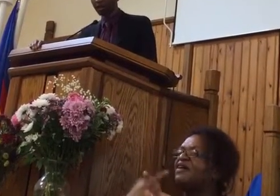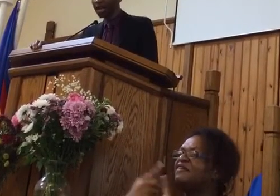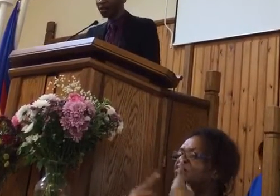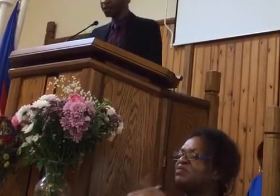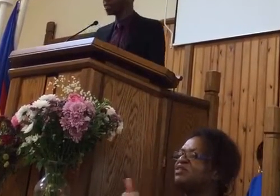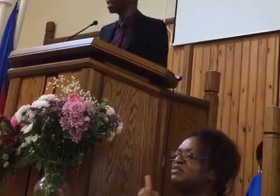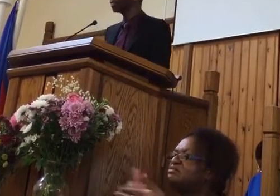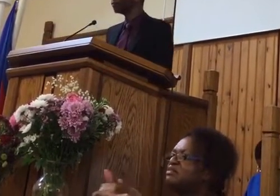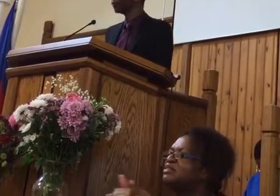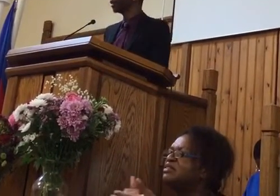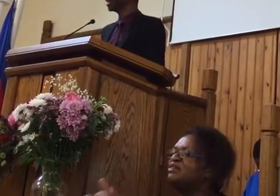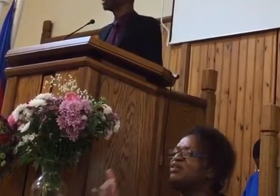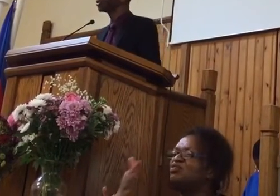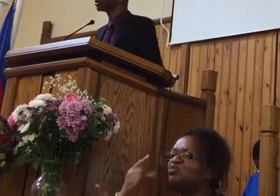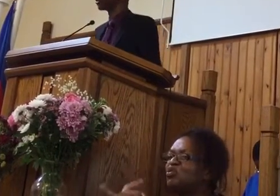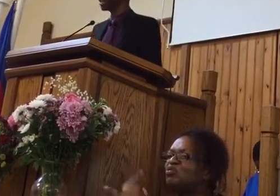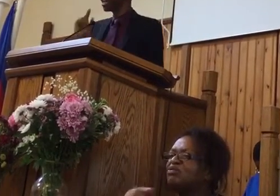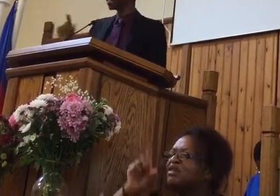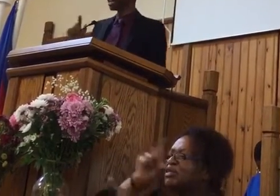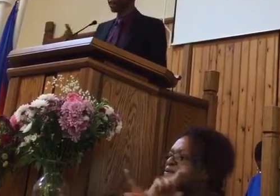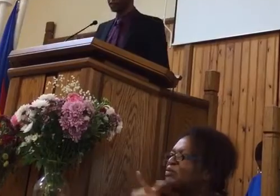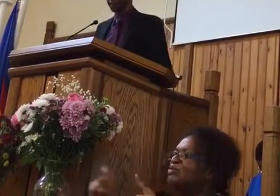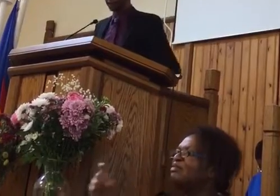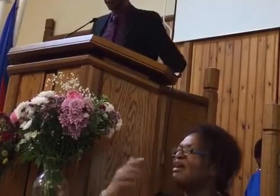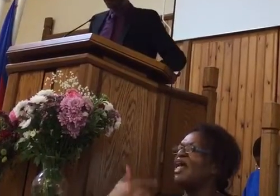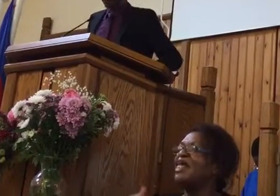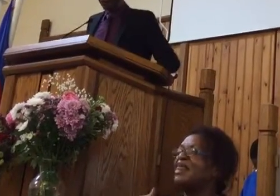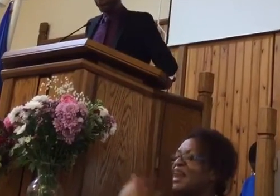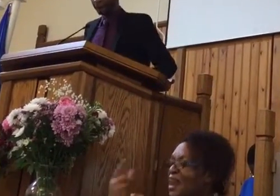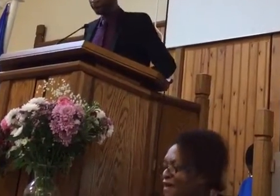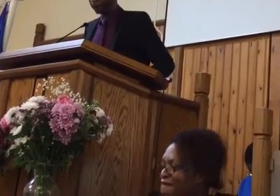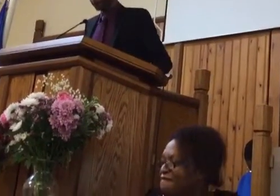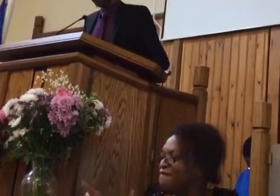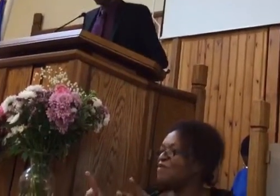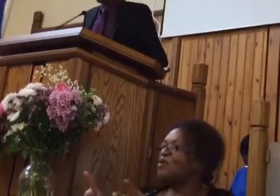You know, evangelism is not just one day, it's a lifestyle.